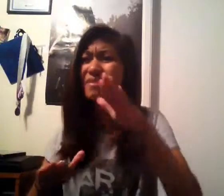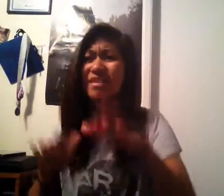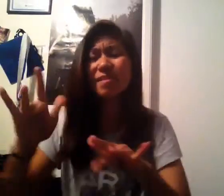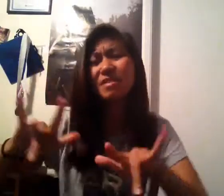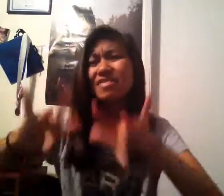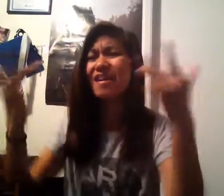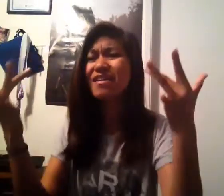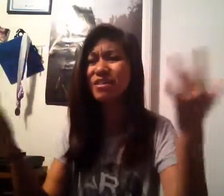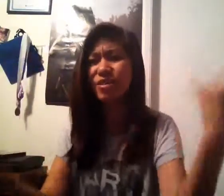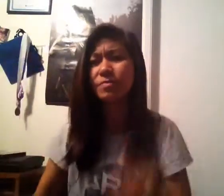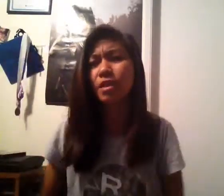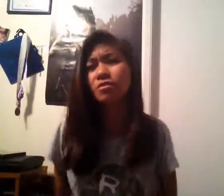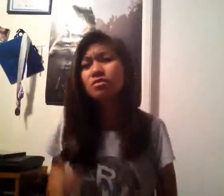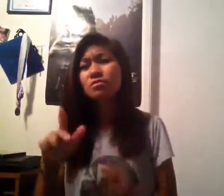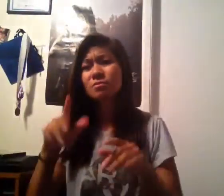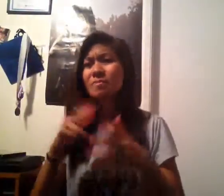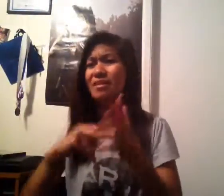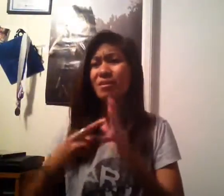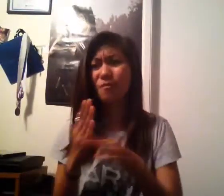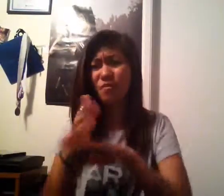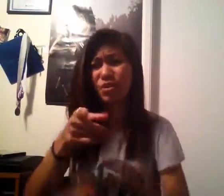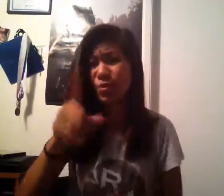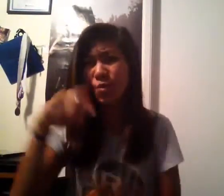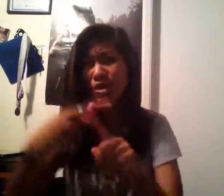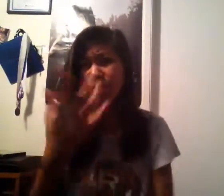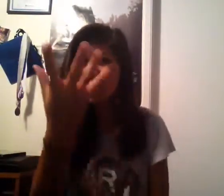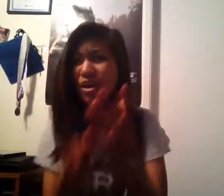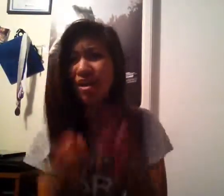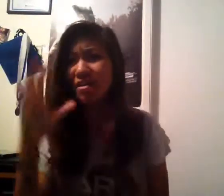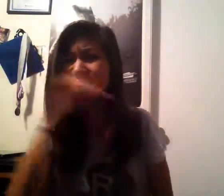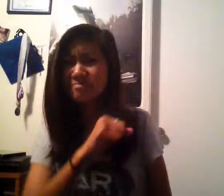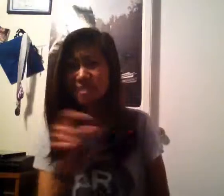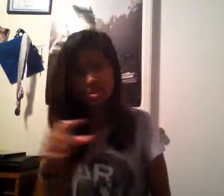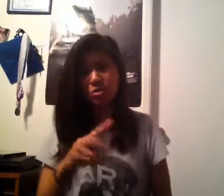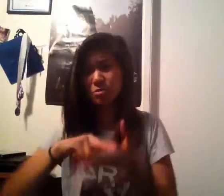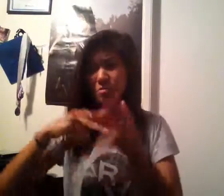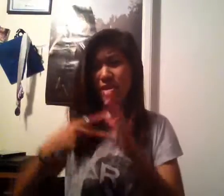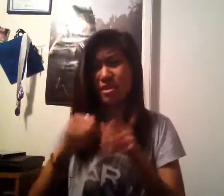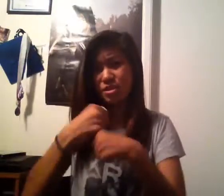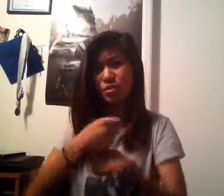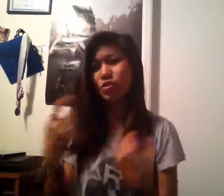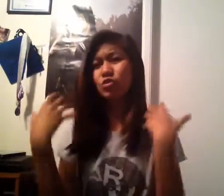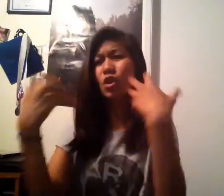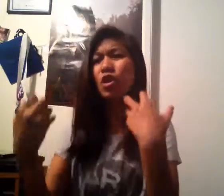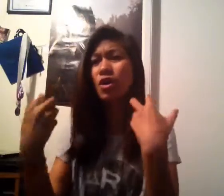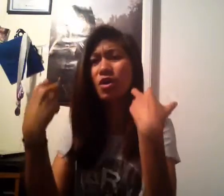even lighter. Doesn't mean I'm over cause you're gone. What doesn't kill you makes you stronger,